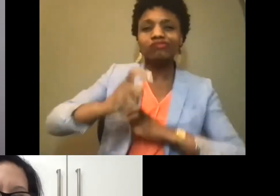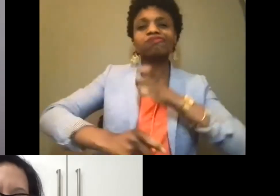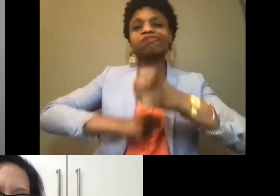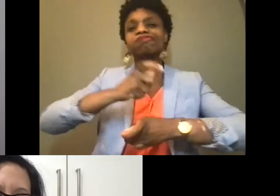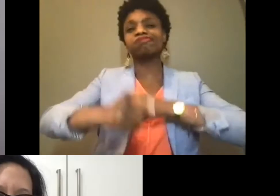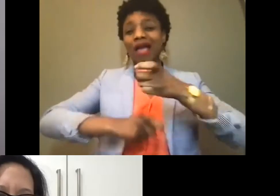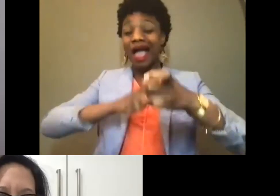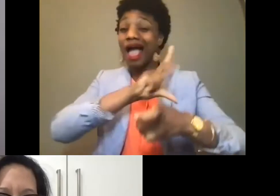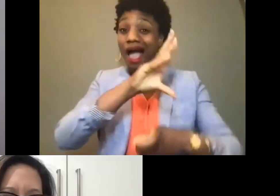missed.